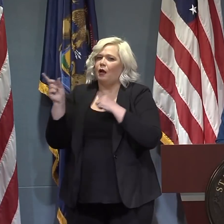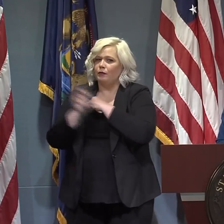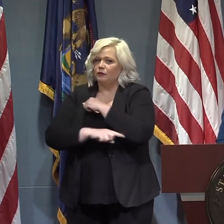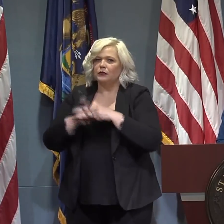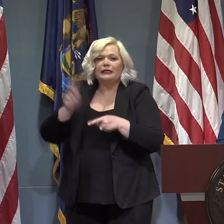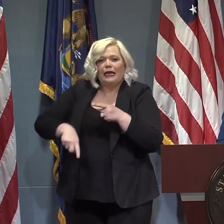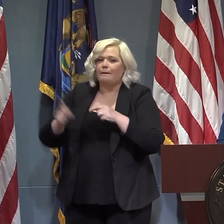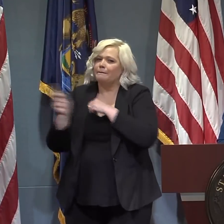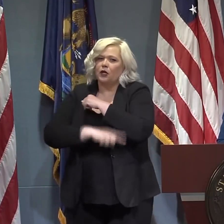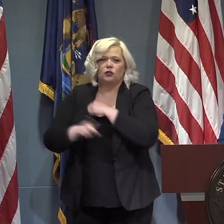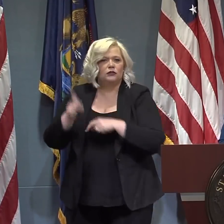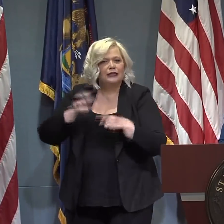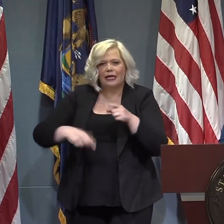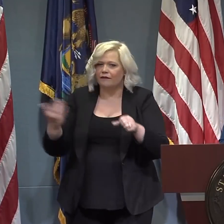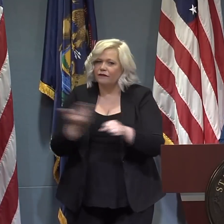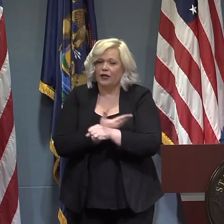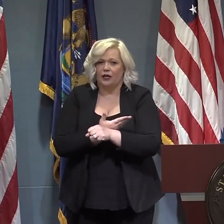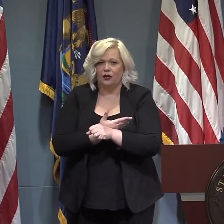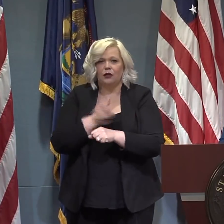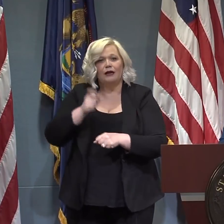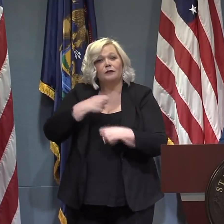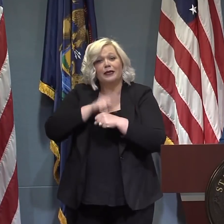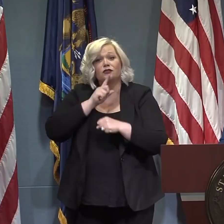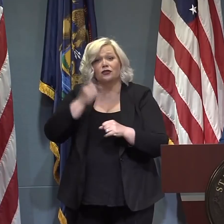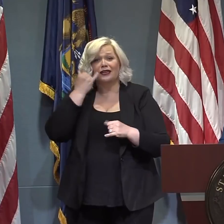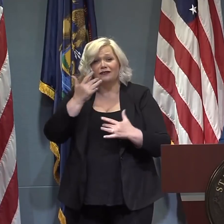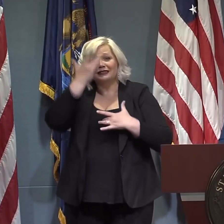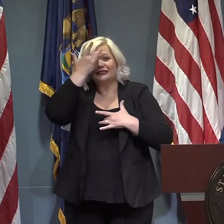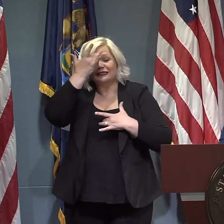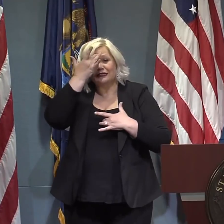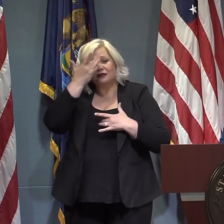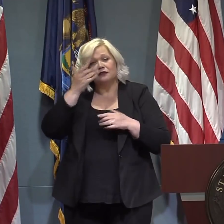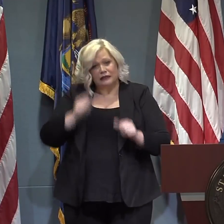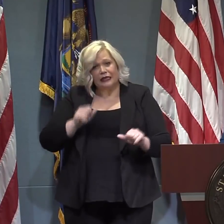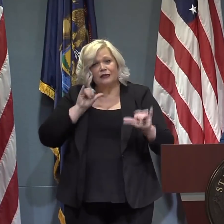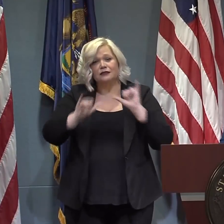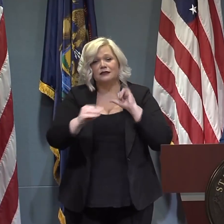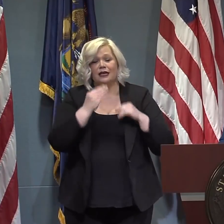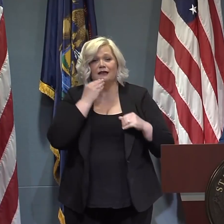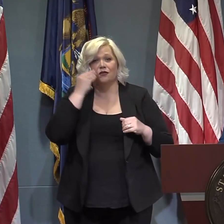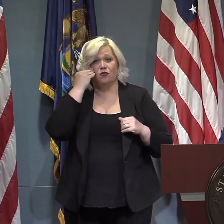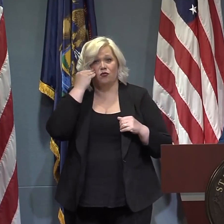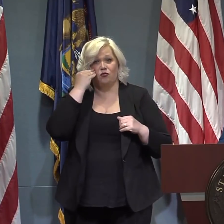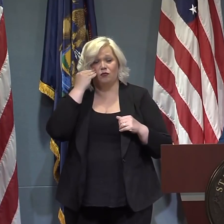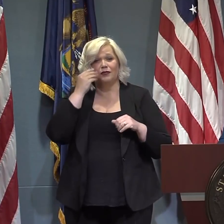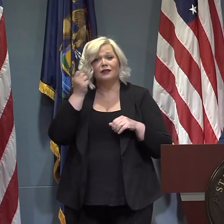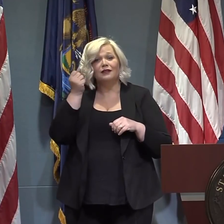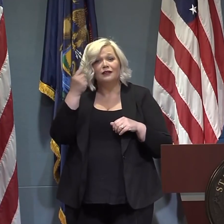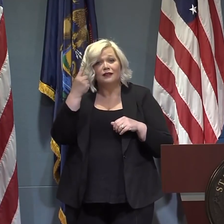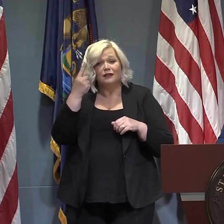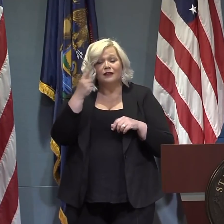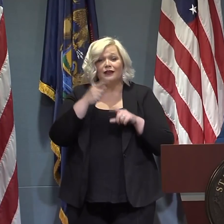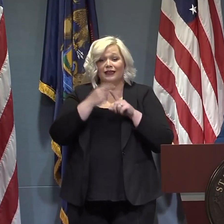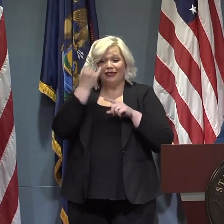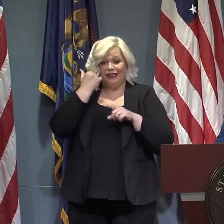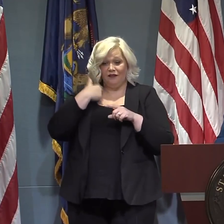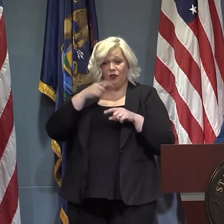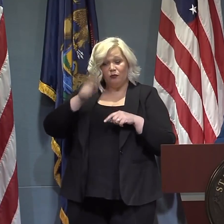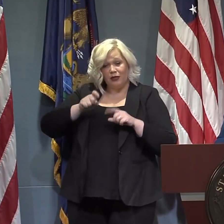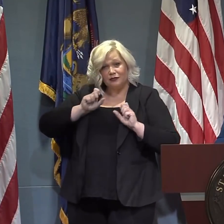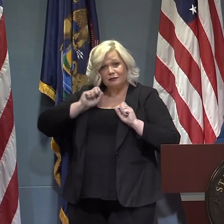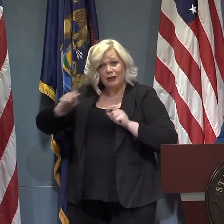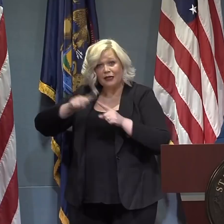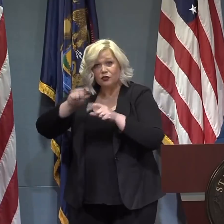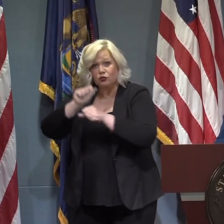someone sick at home stay at home. And if you're one of those people that is going back to work, we need you to be scrupulous about